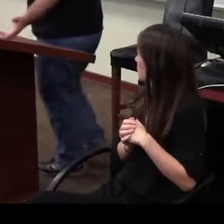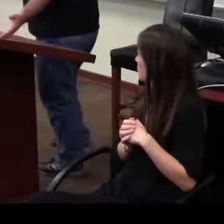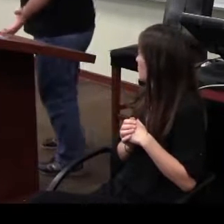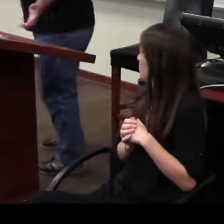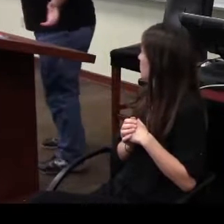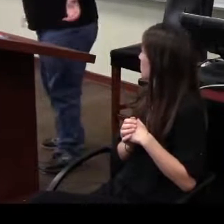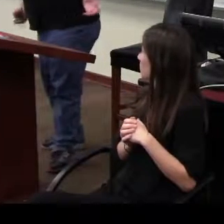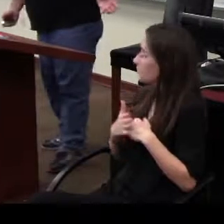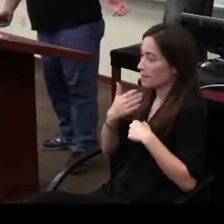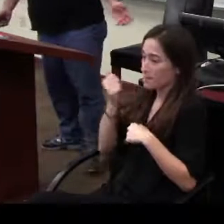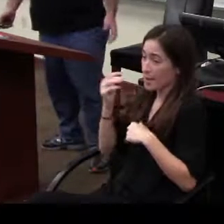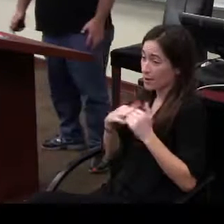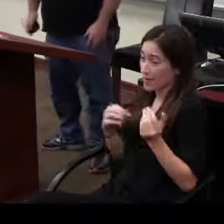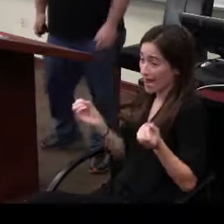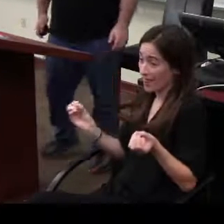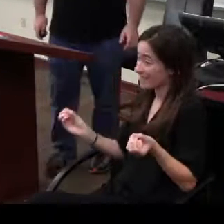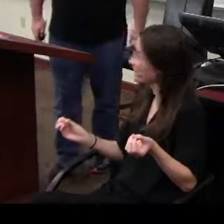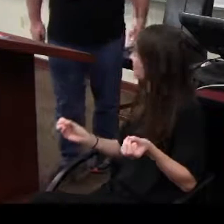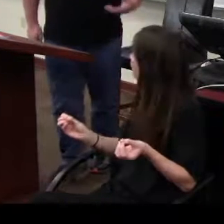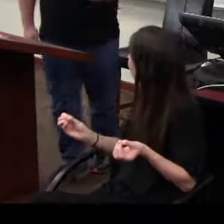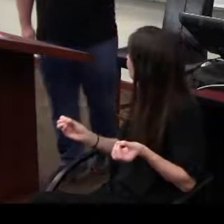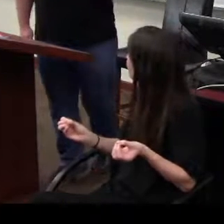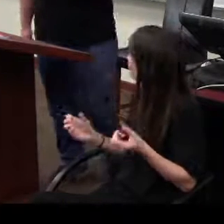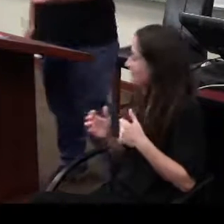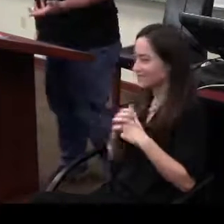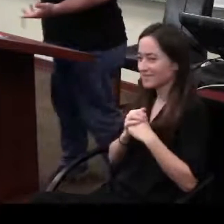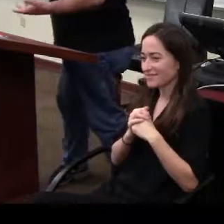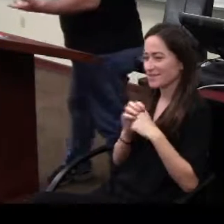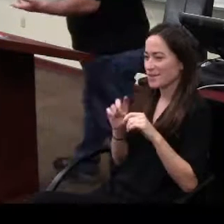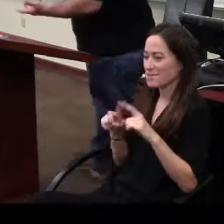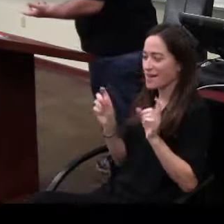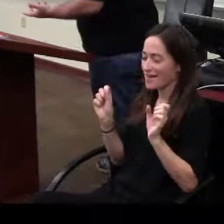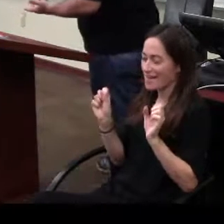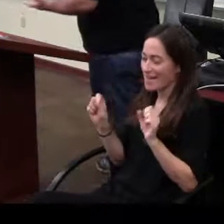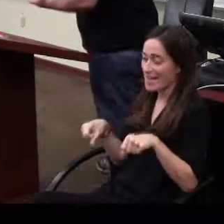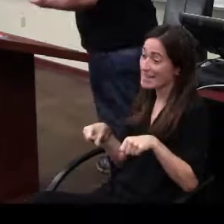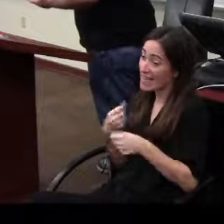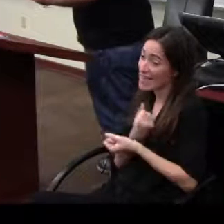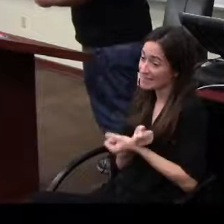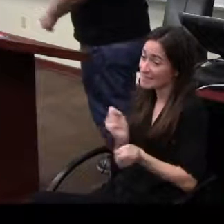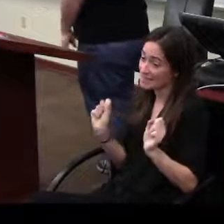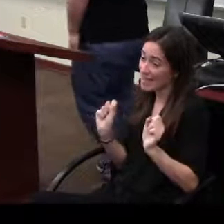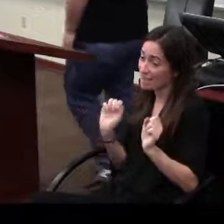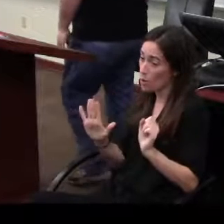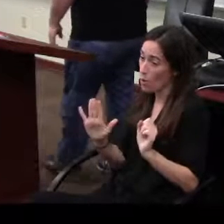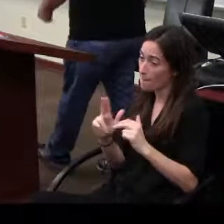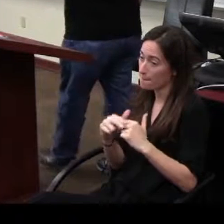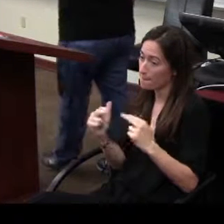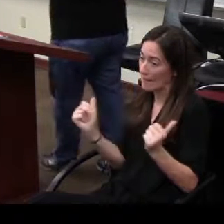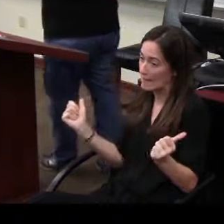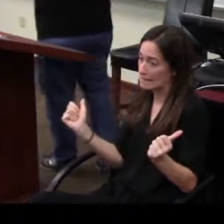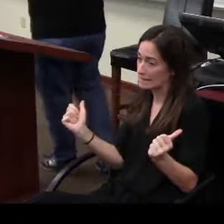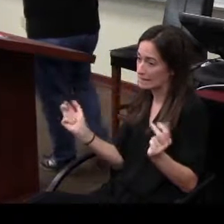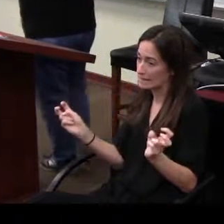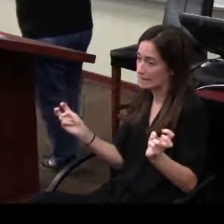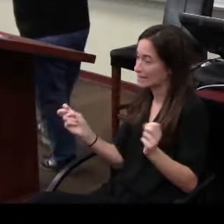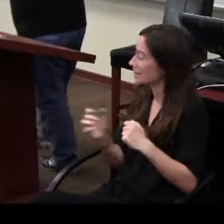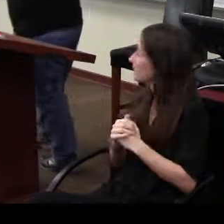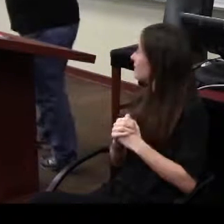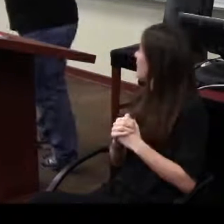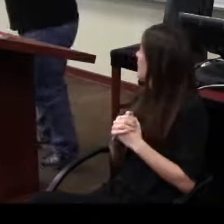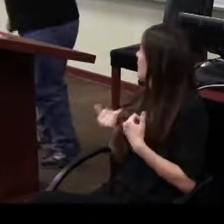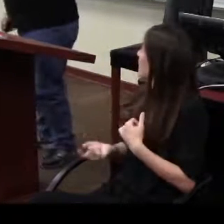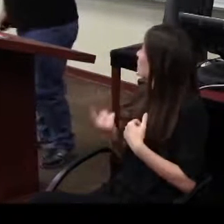It's better than nothing. Okay, but it can definitely save your baby. This is one of my